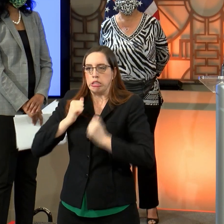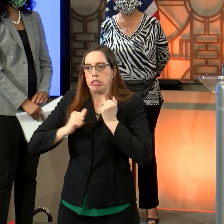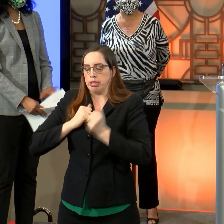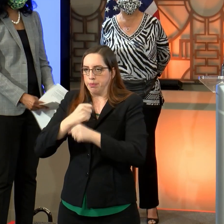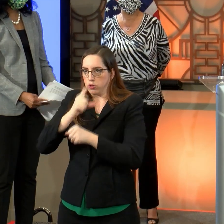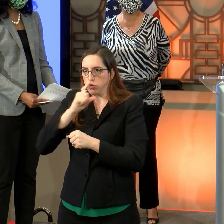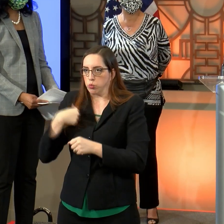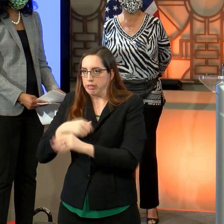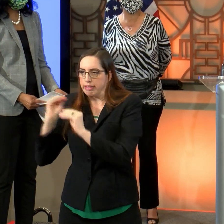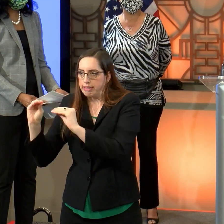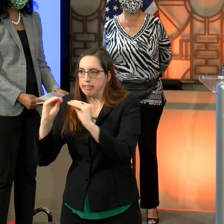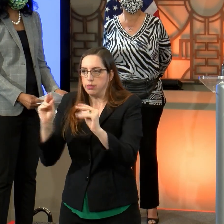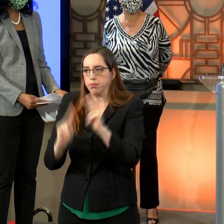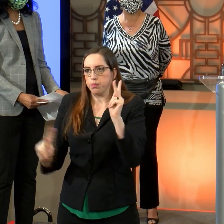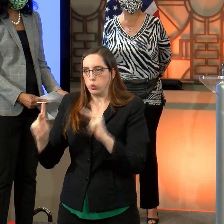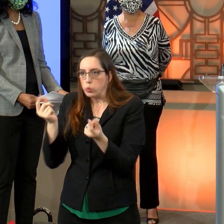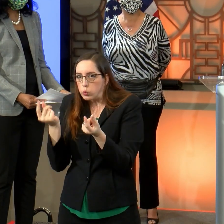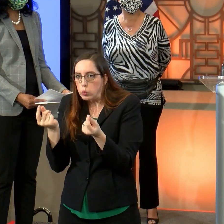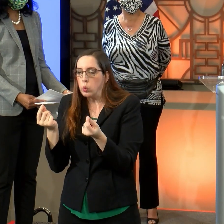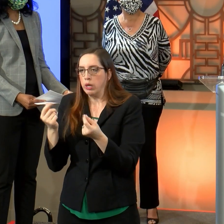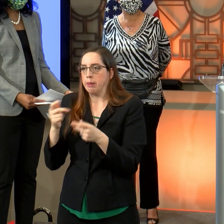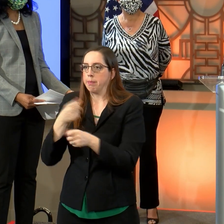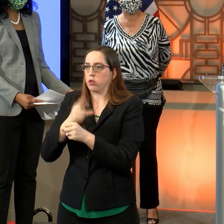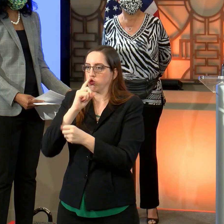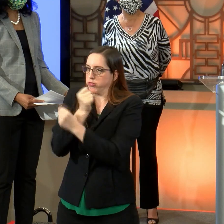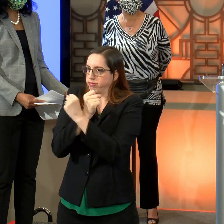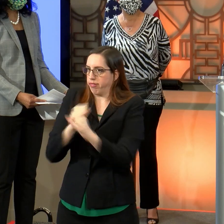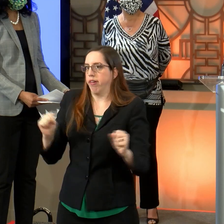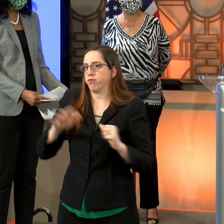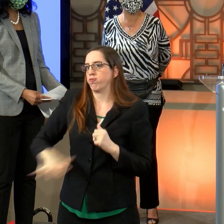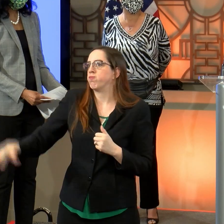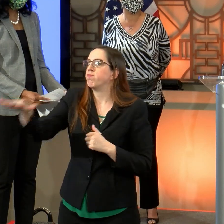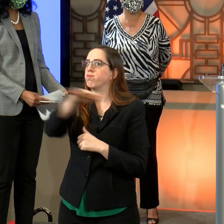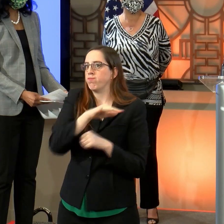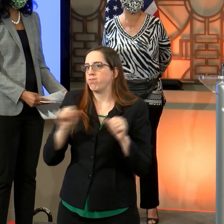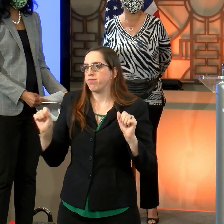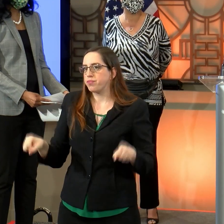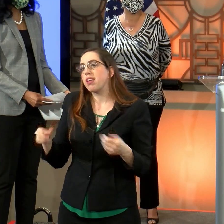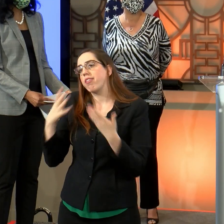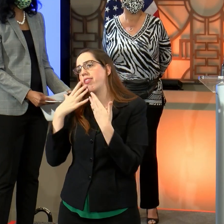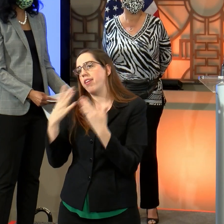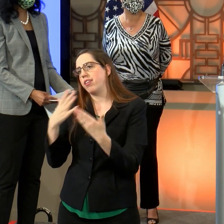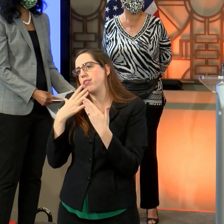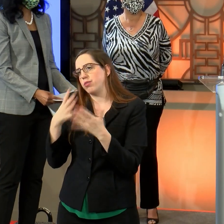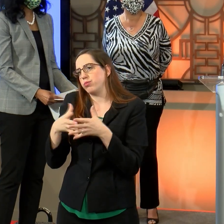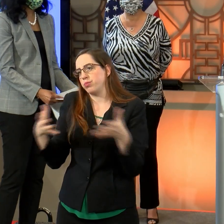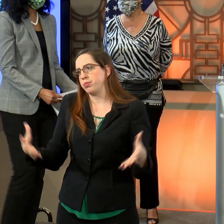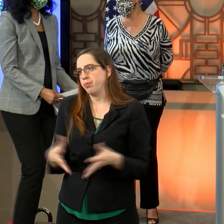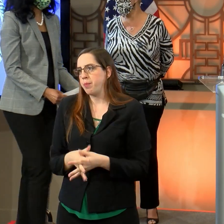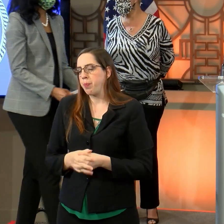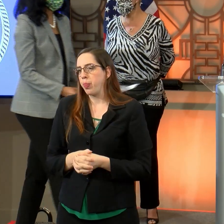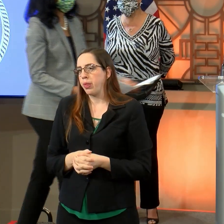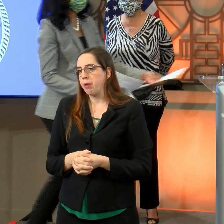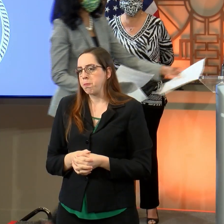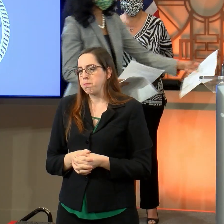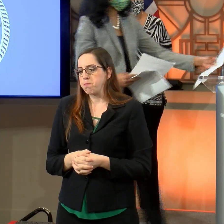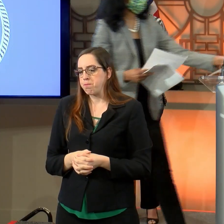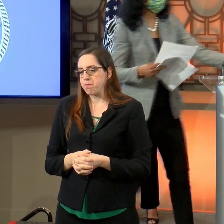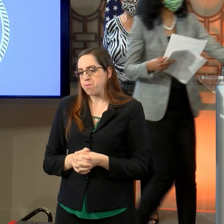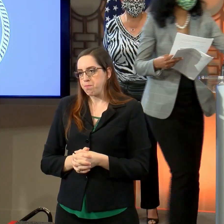can to educate the public and keep the public as safe as we can. So thank you so very much.